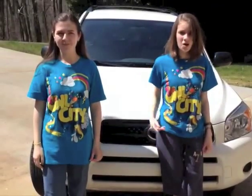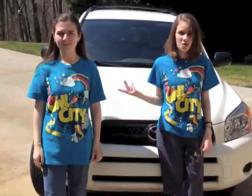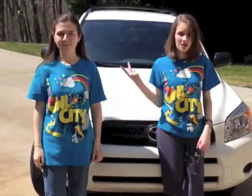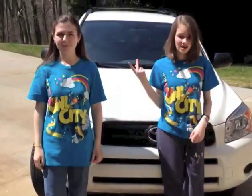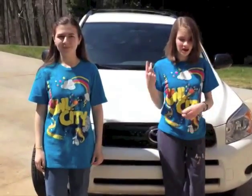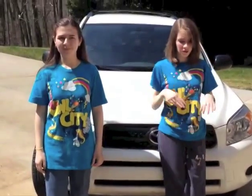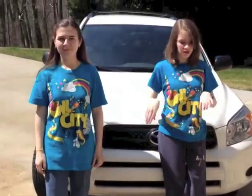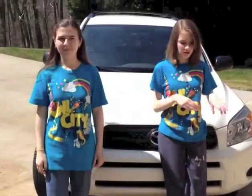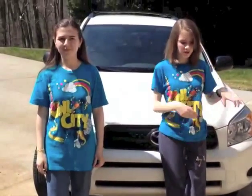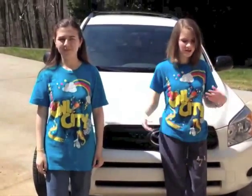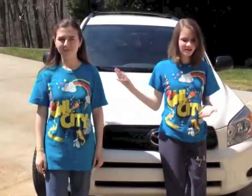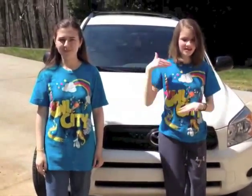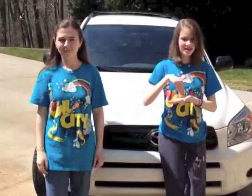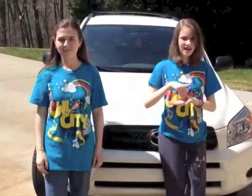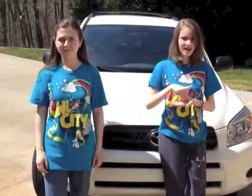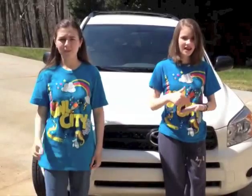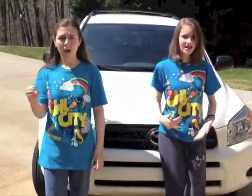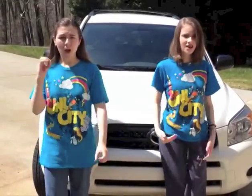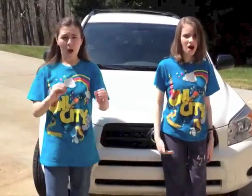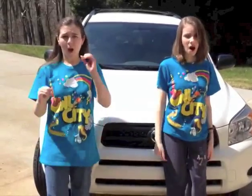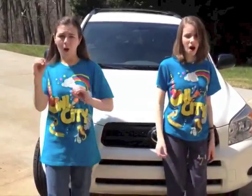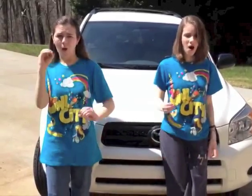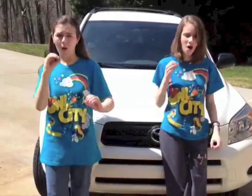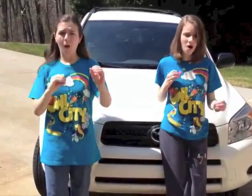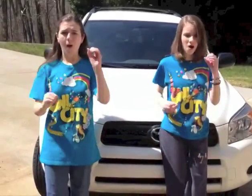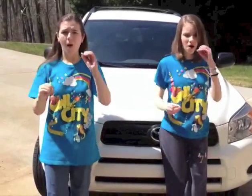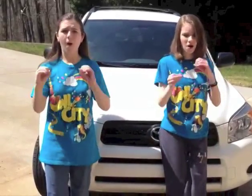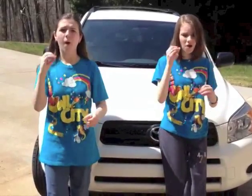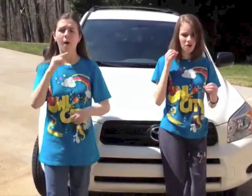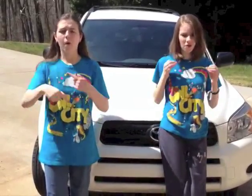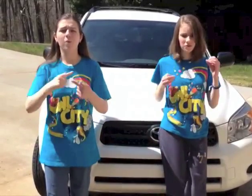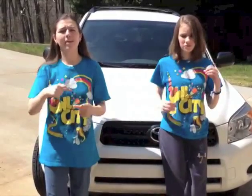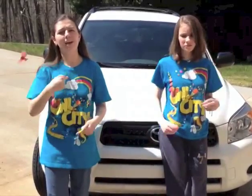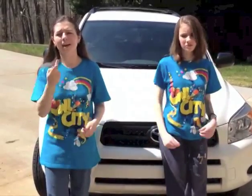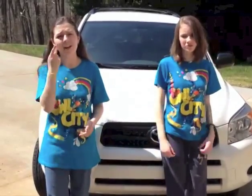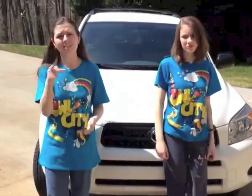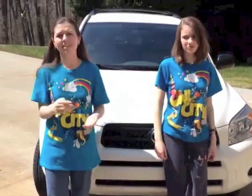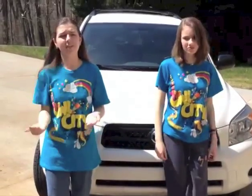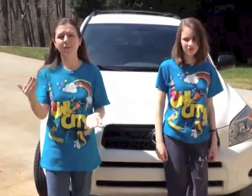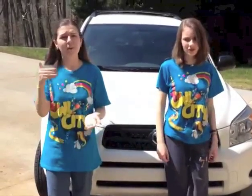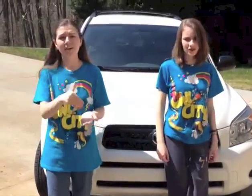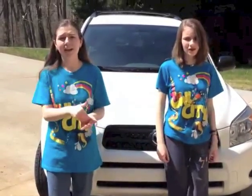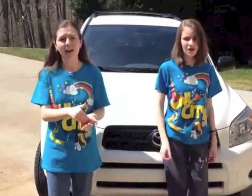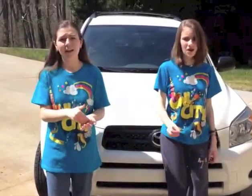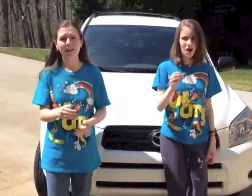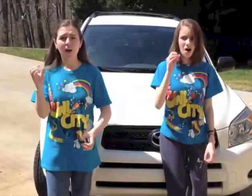then When can we do this again? When can I see you again?